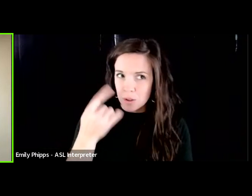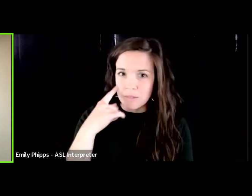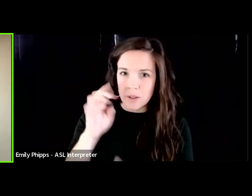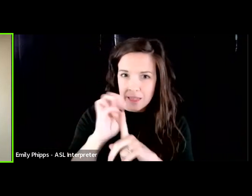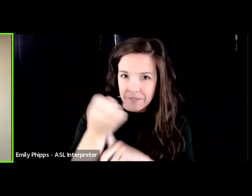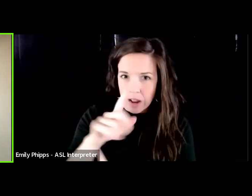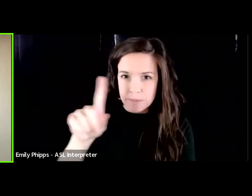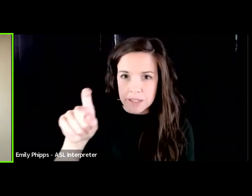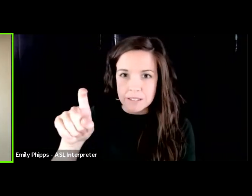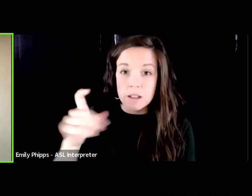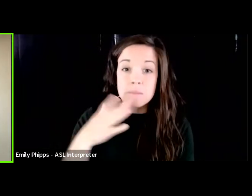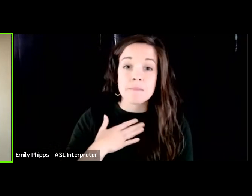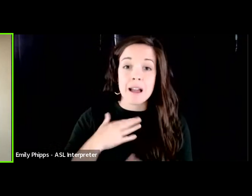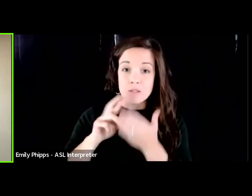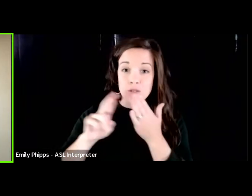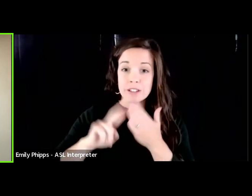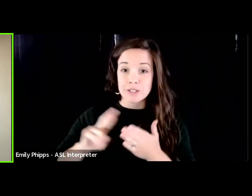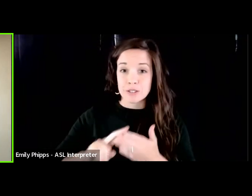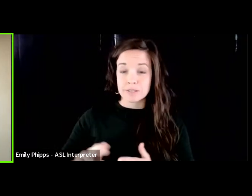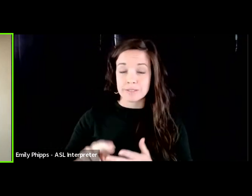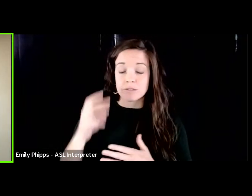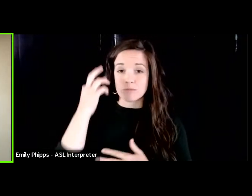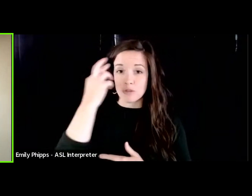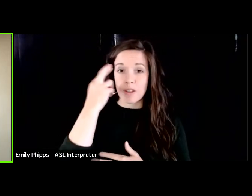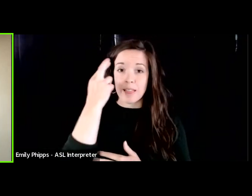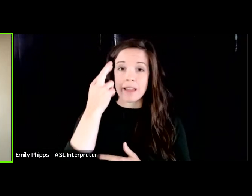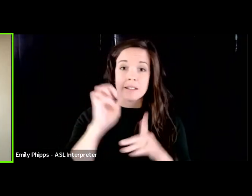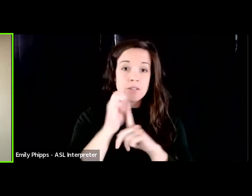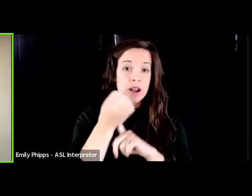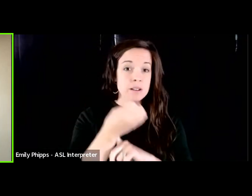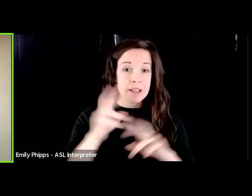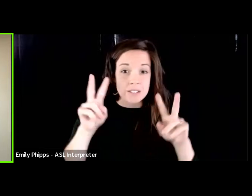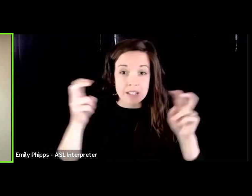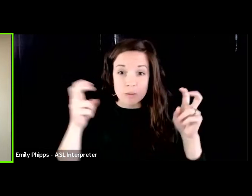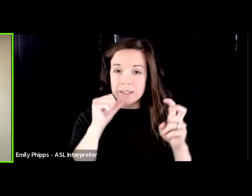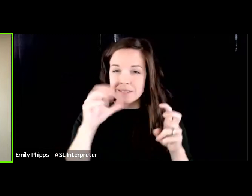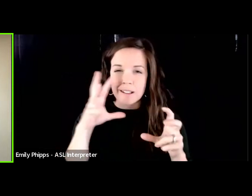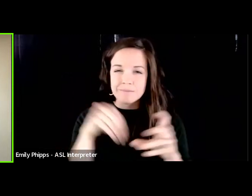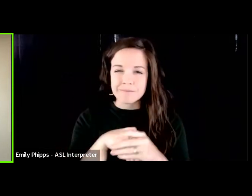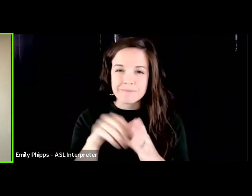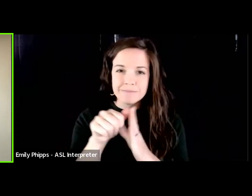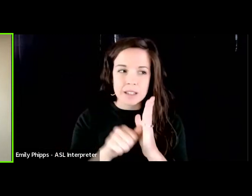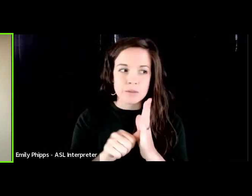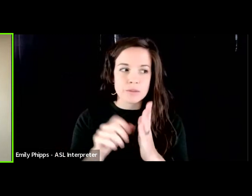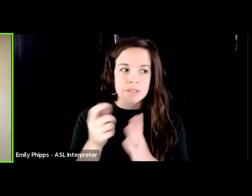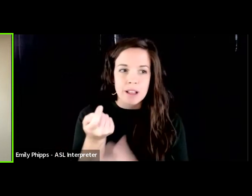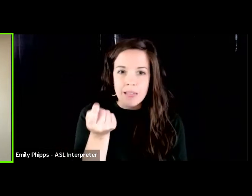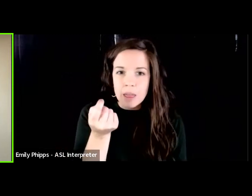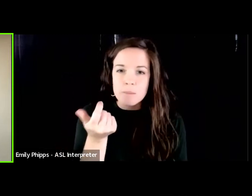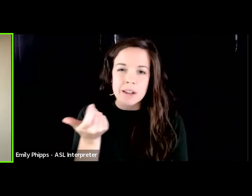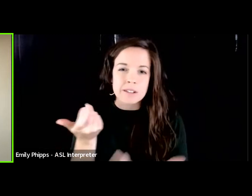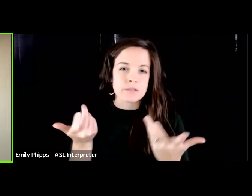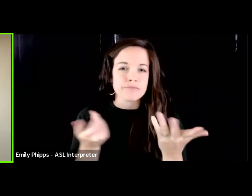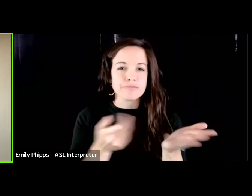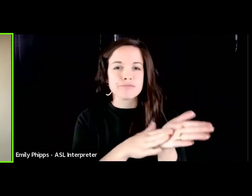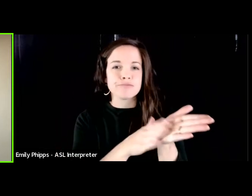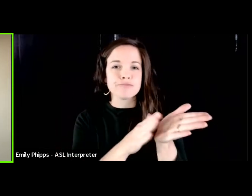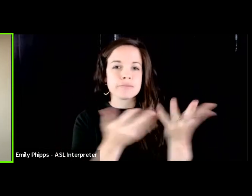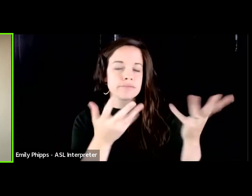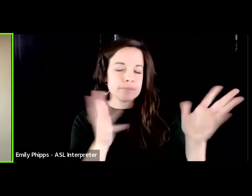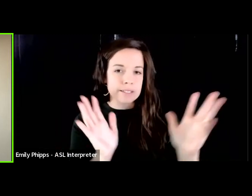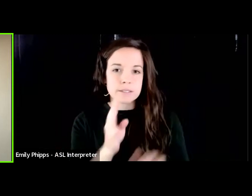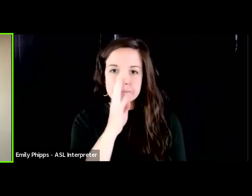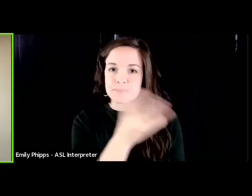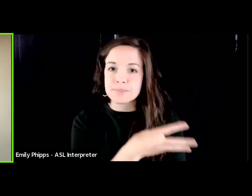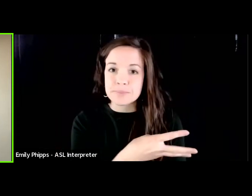research concluded that environmental issues were really not on the agenda. They were just being given a little bit of lip service. And one of